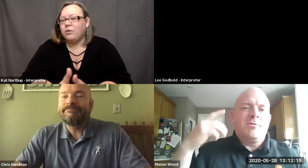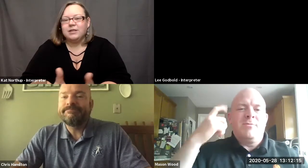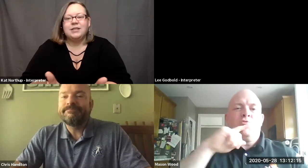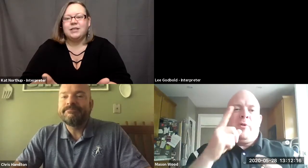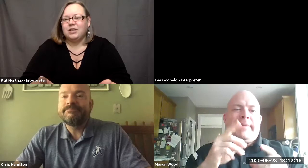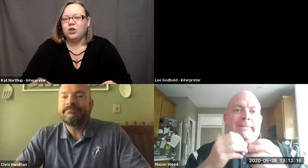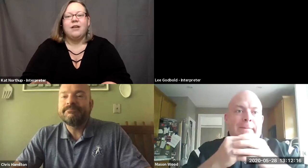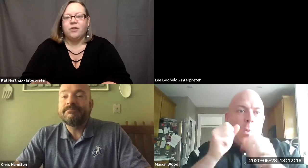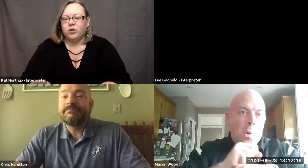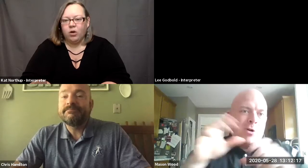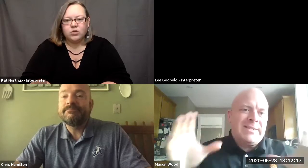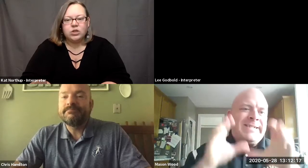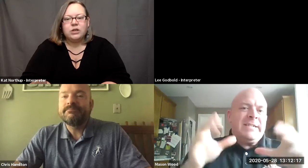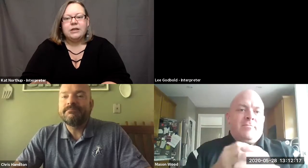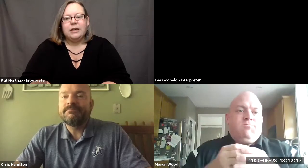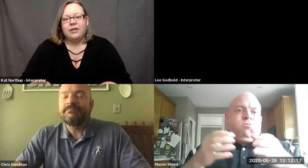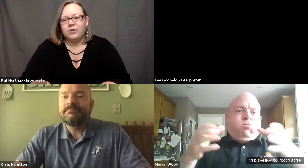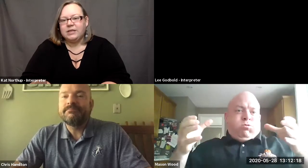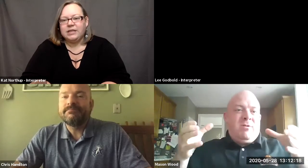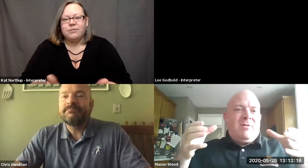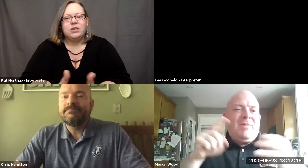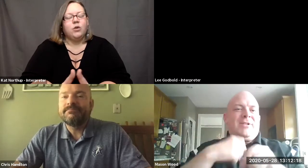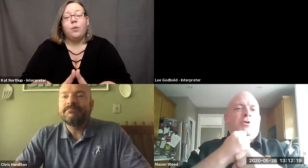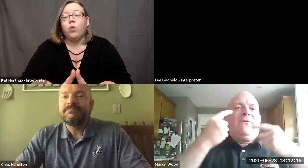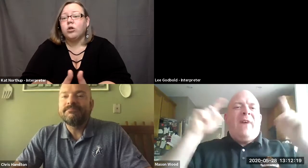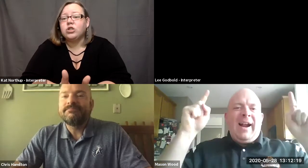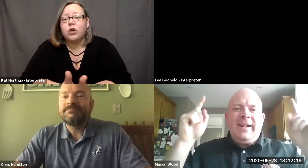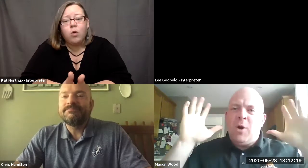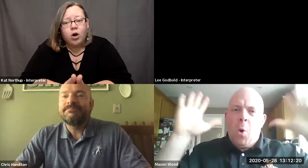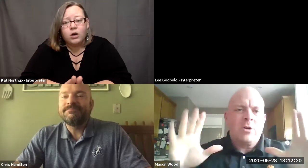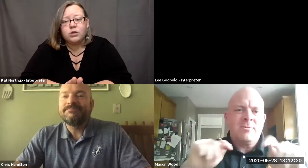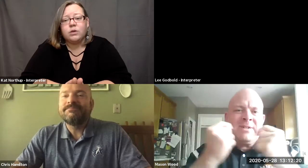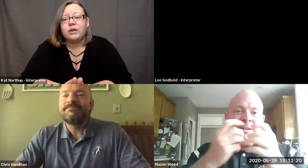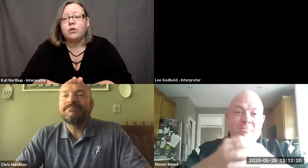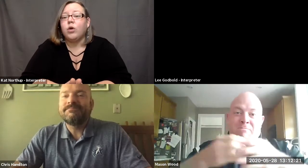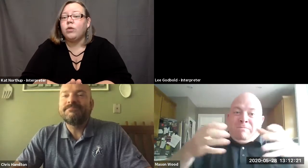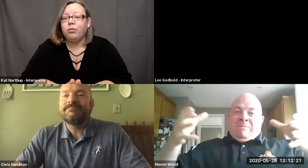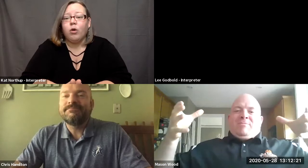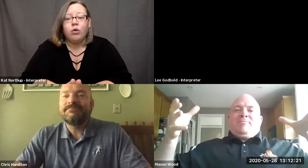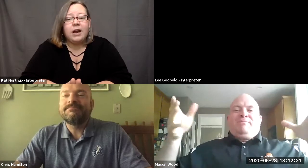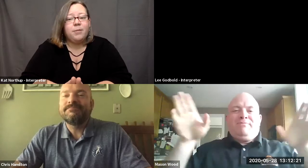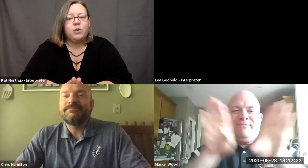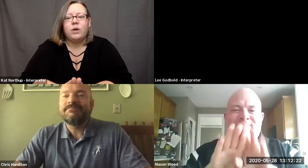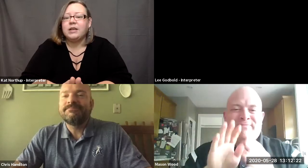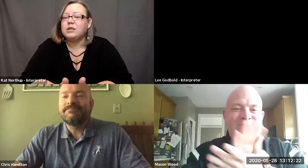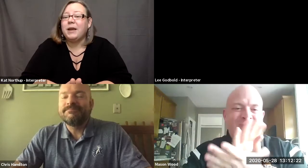was the track and field coach and those teams. You know, they worked so hard to really grow that program, and we